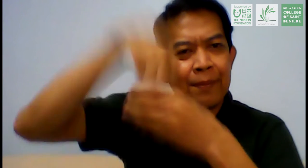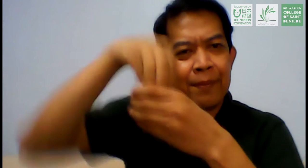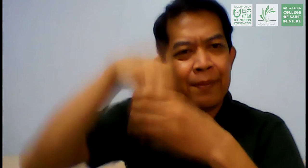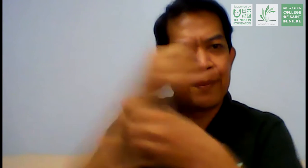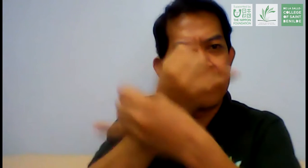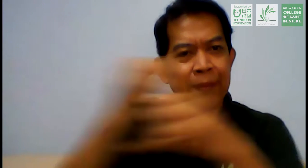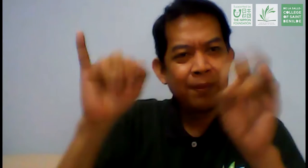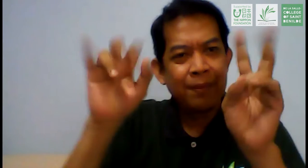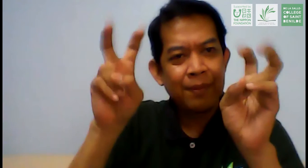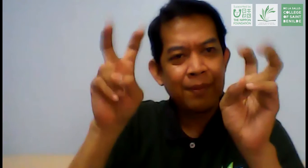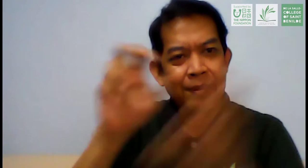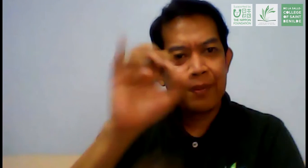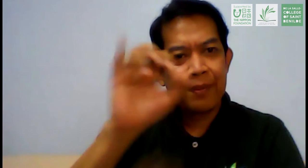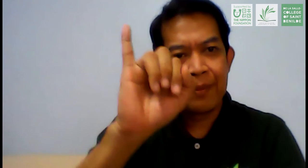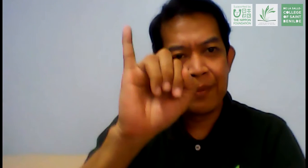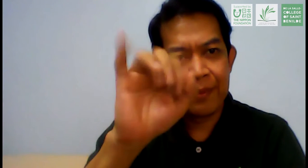So